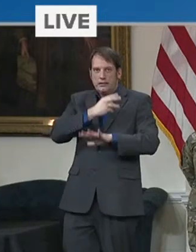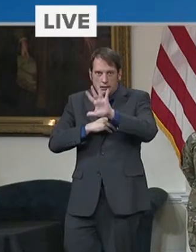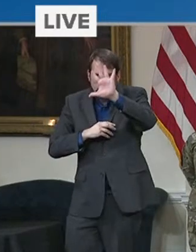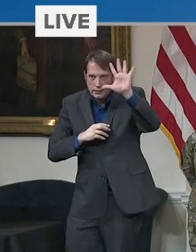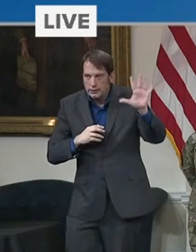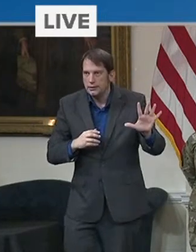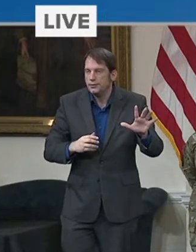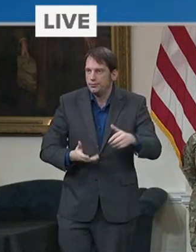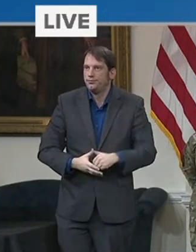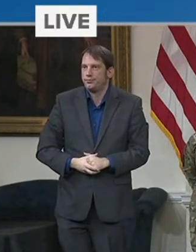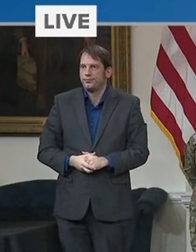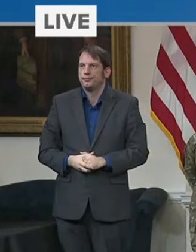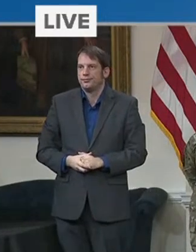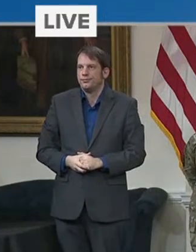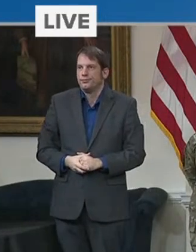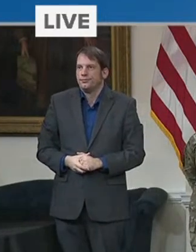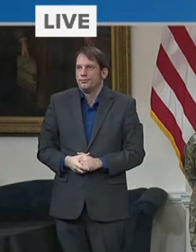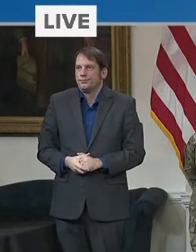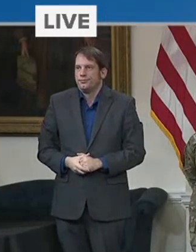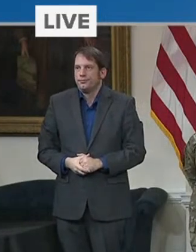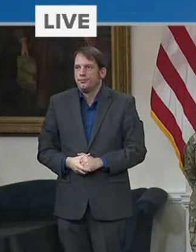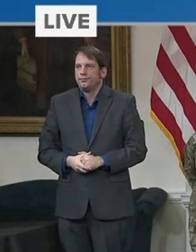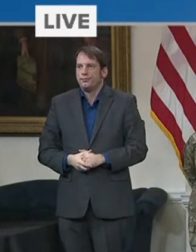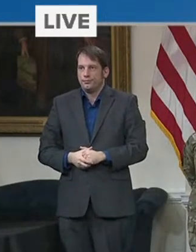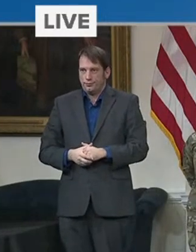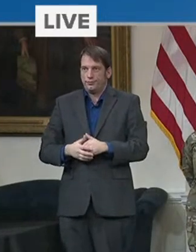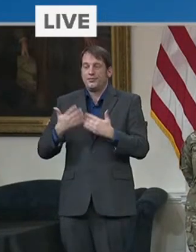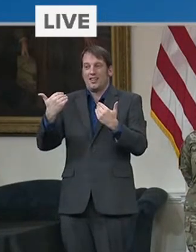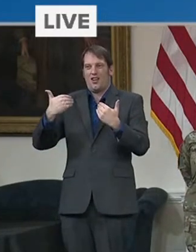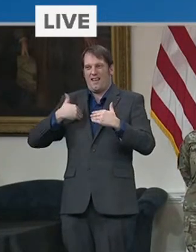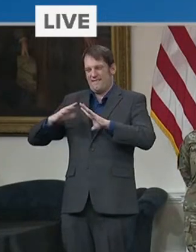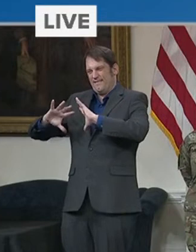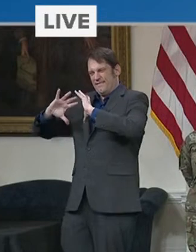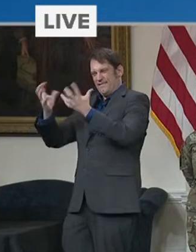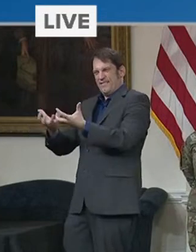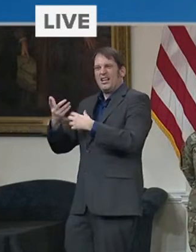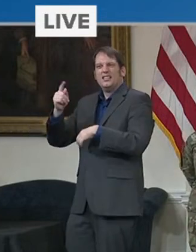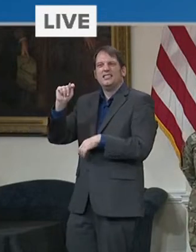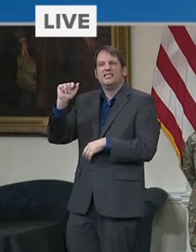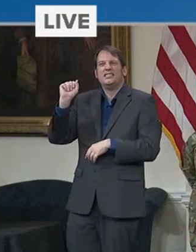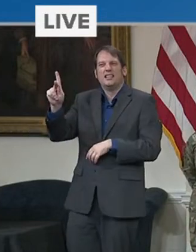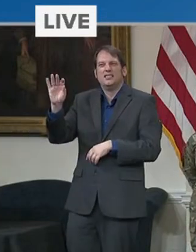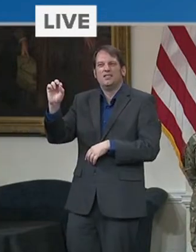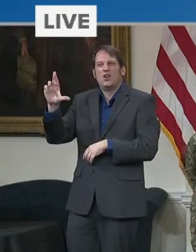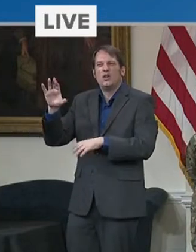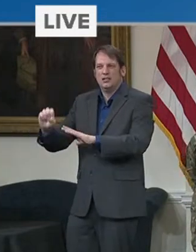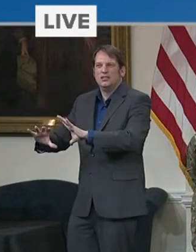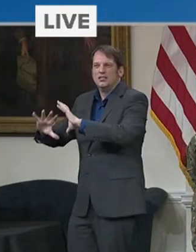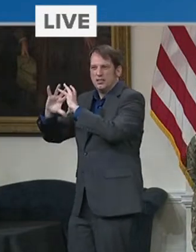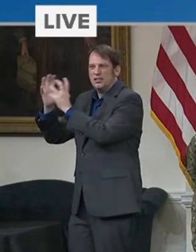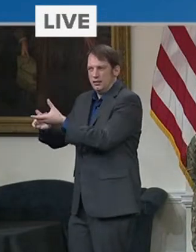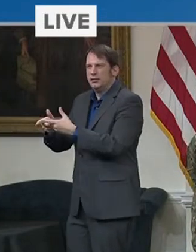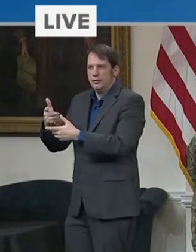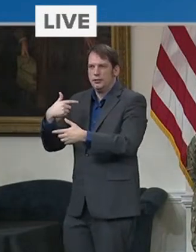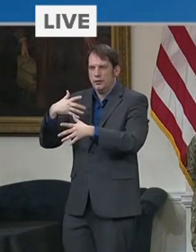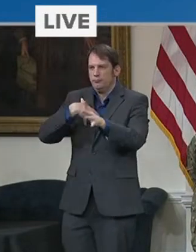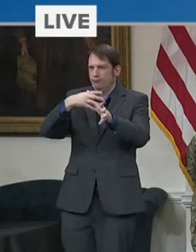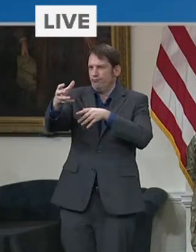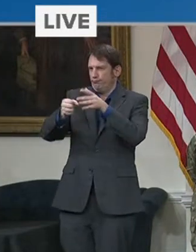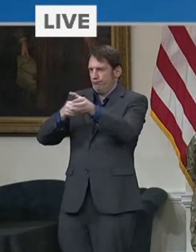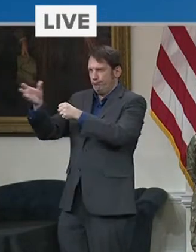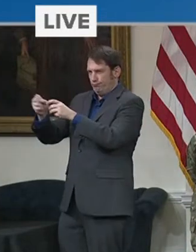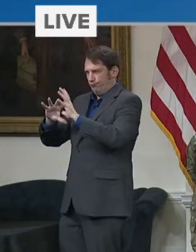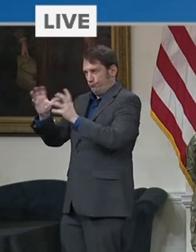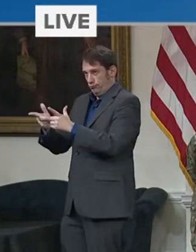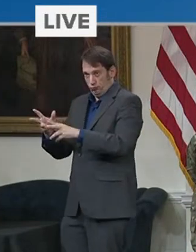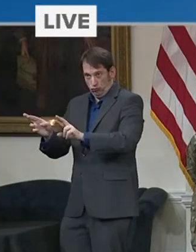force of state officials is working around the clock to recruit and assign more vaccinators for those counties that